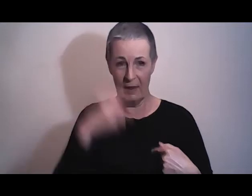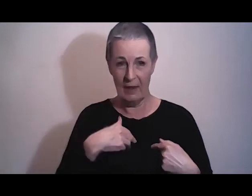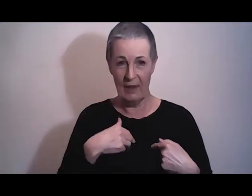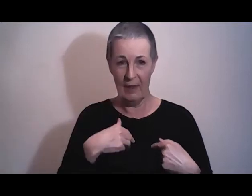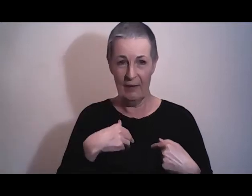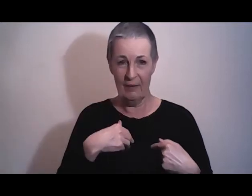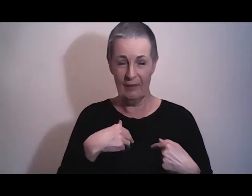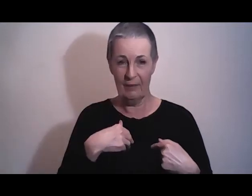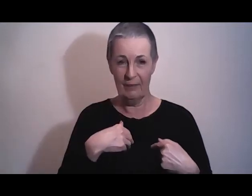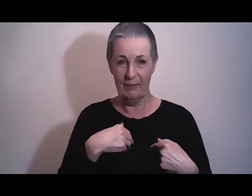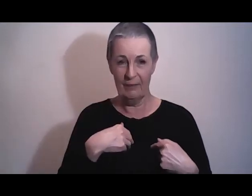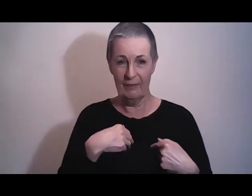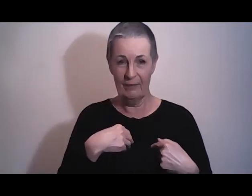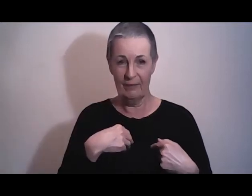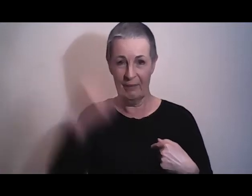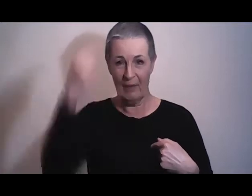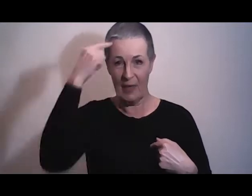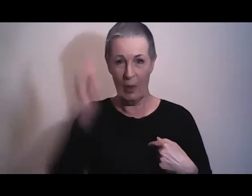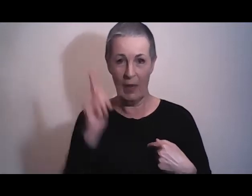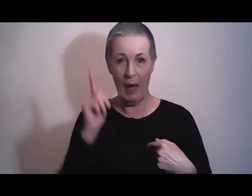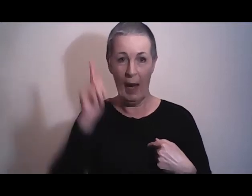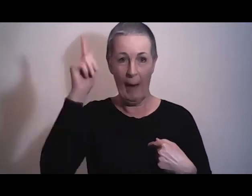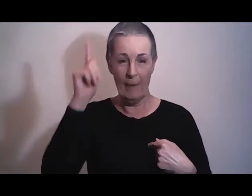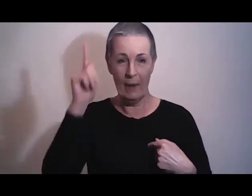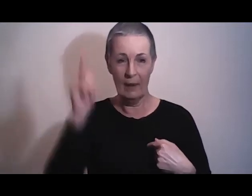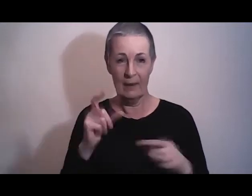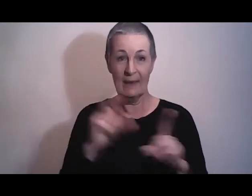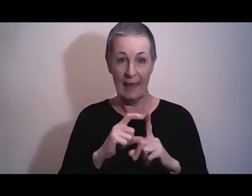the upper dantian,